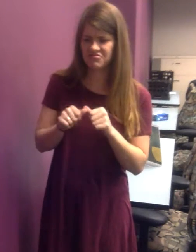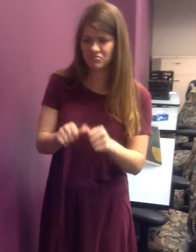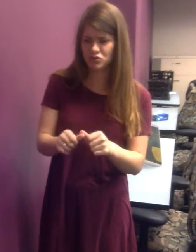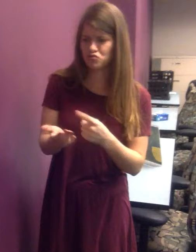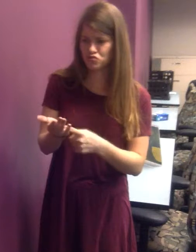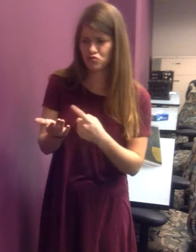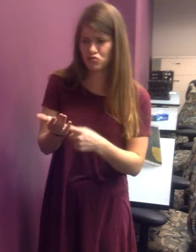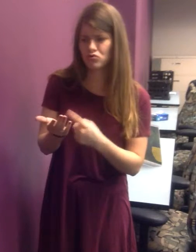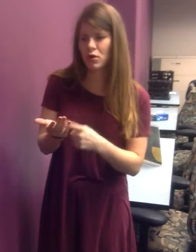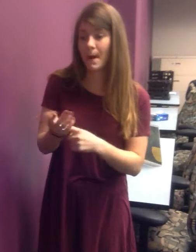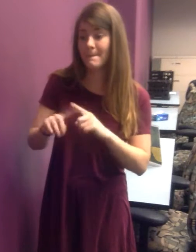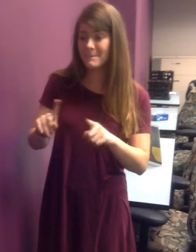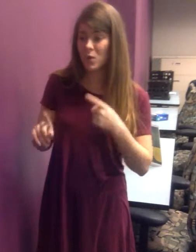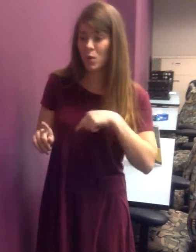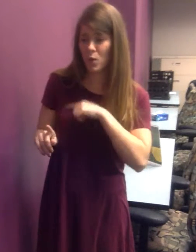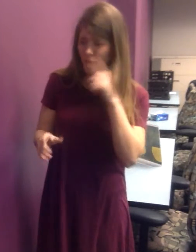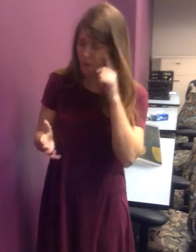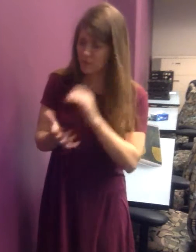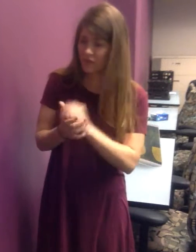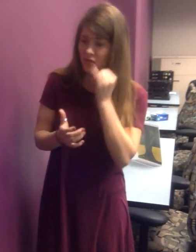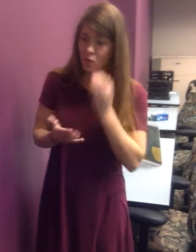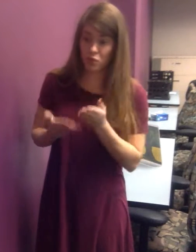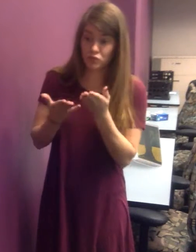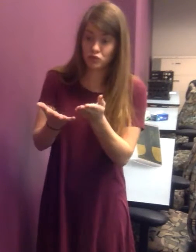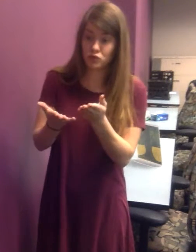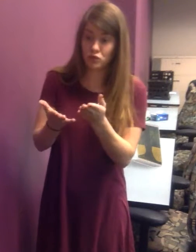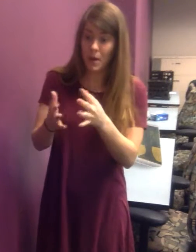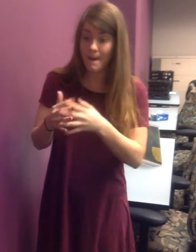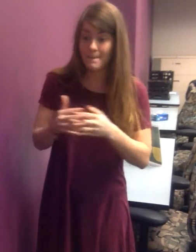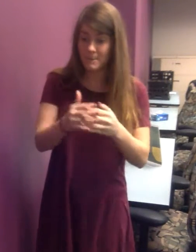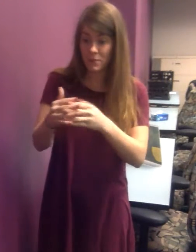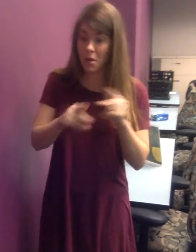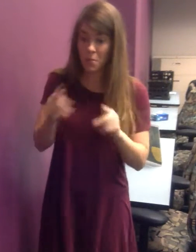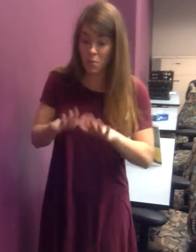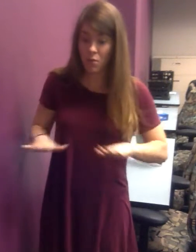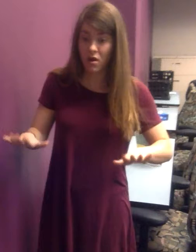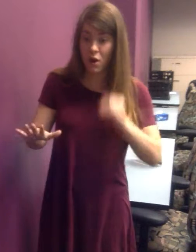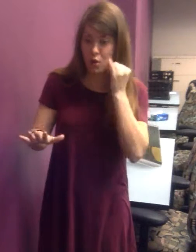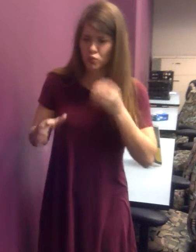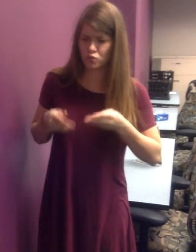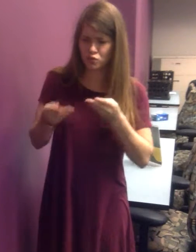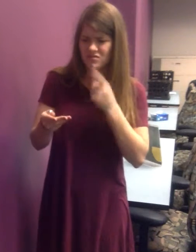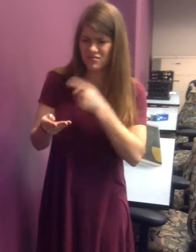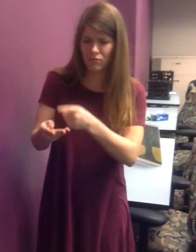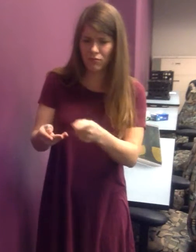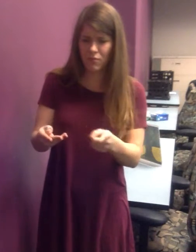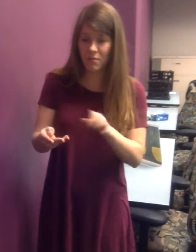to the American people and it resonates, if they get it, then that's going to work its way up the political stepladder. You've